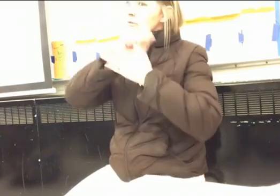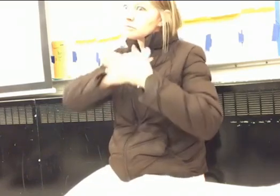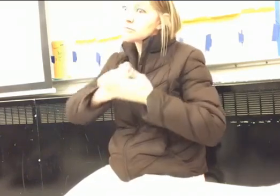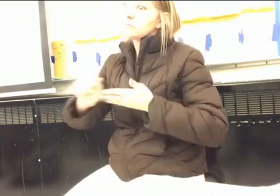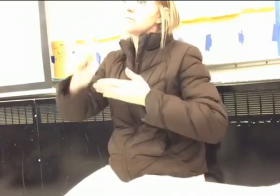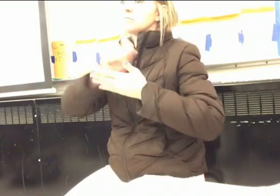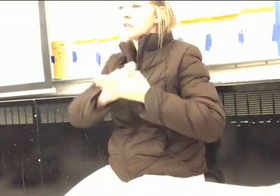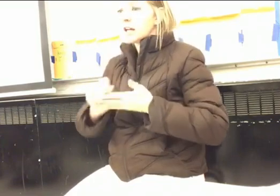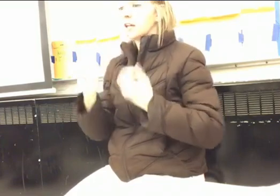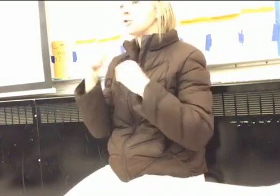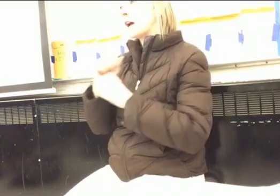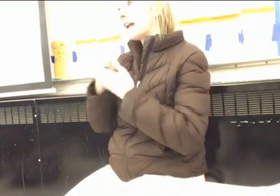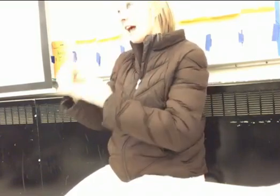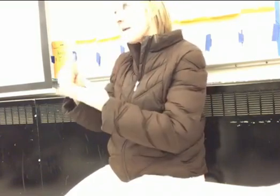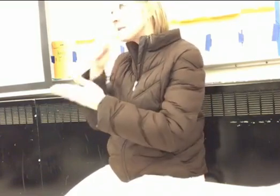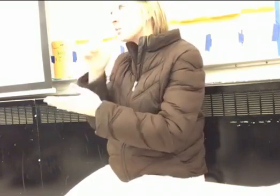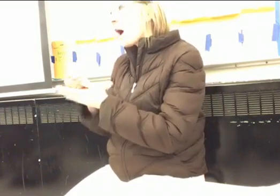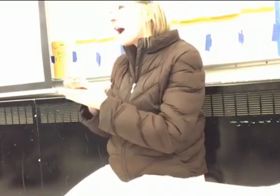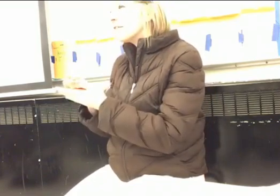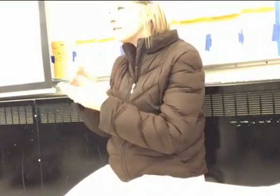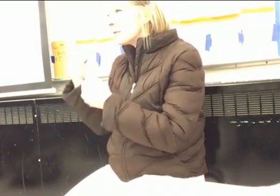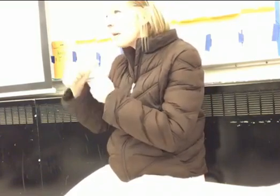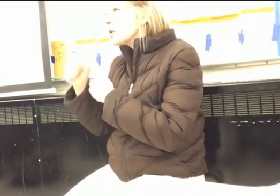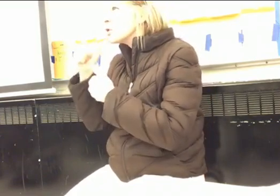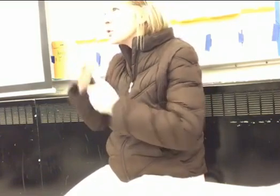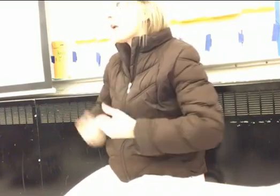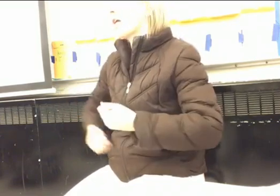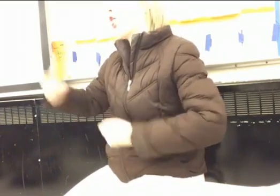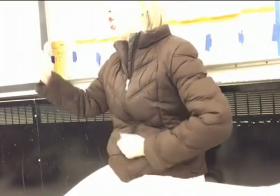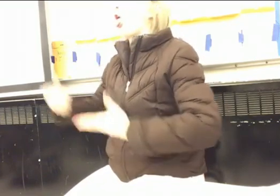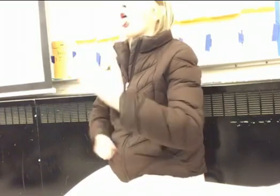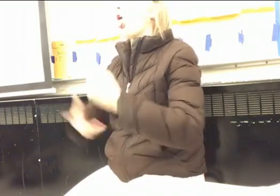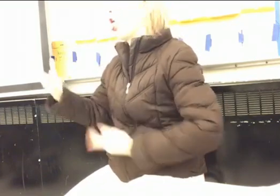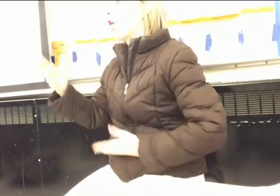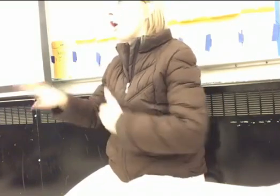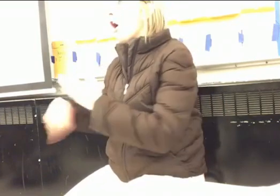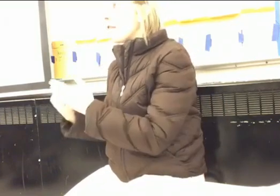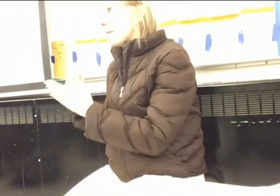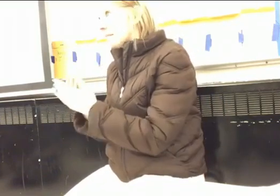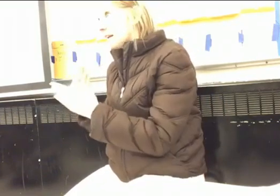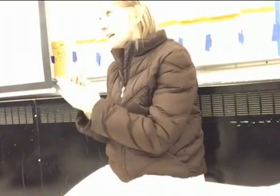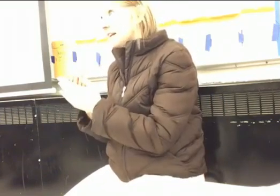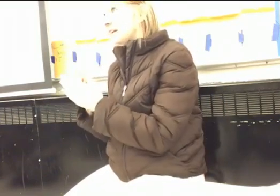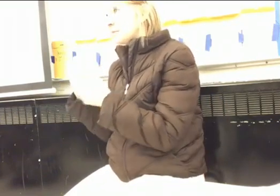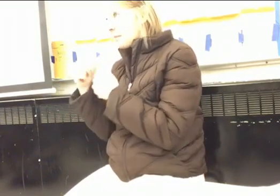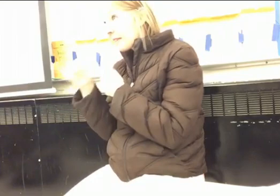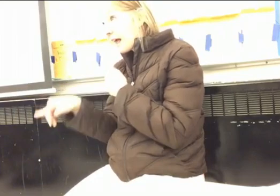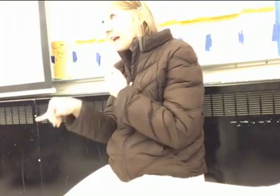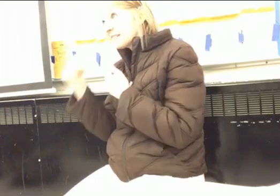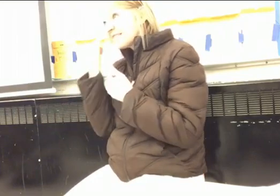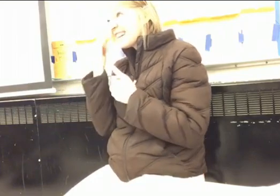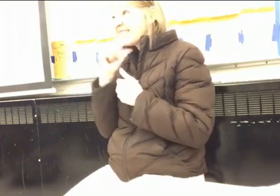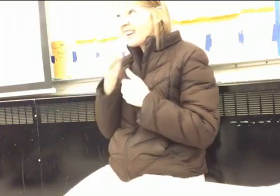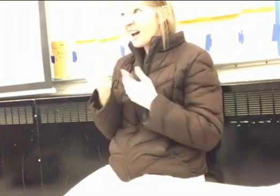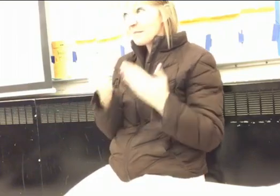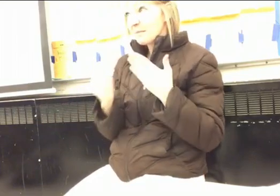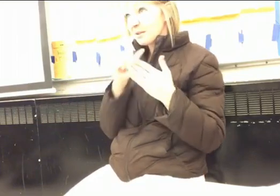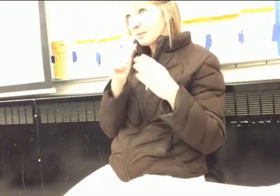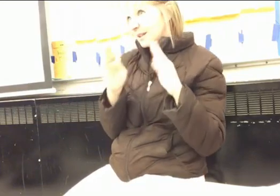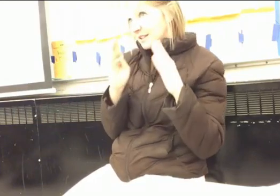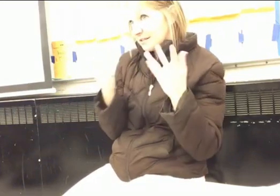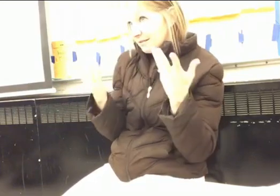to help his wife's spending habits. Do you guys remember this story? Yeah. If you know, you might not have been here, or maybe you just weren't paying attention. I